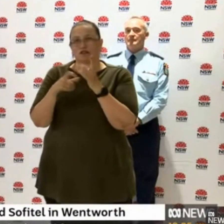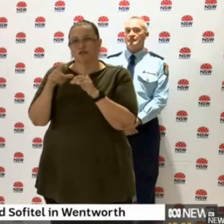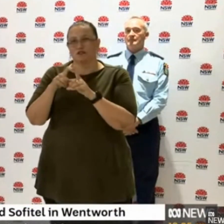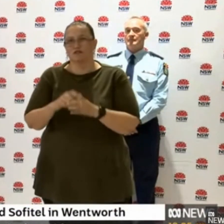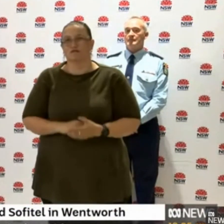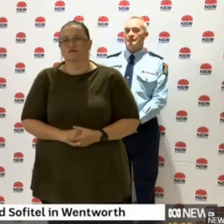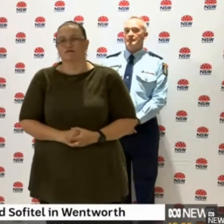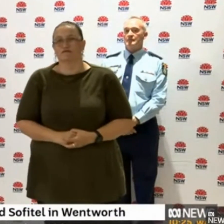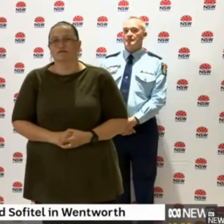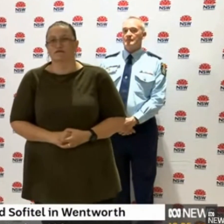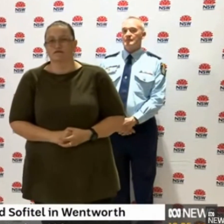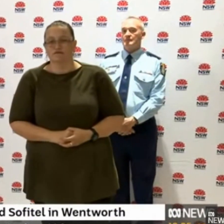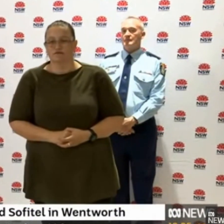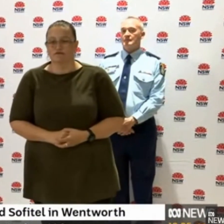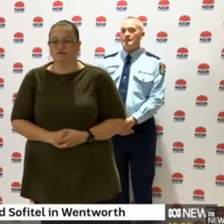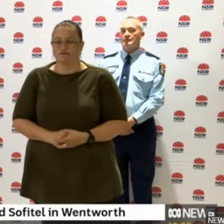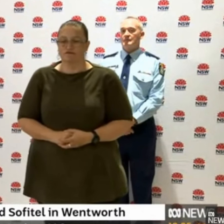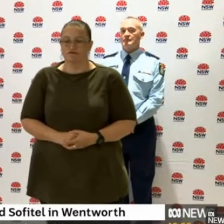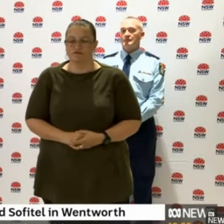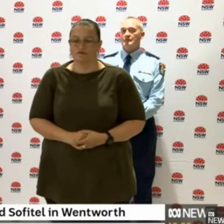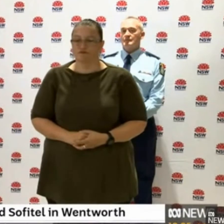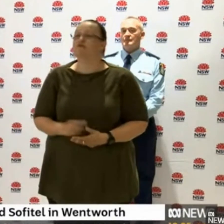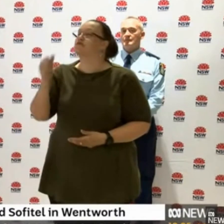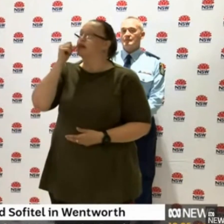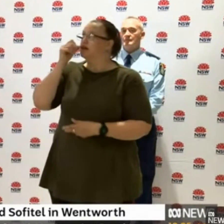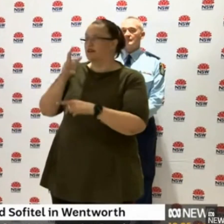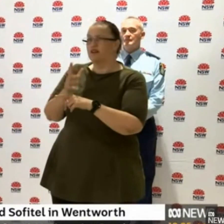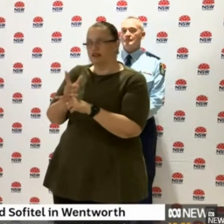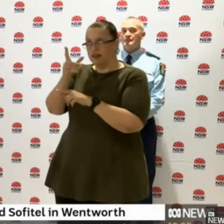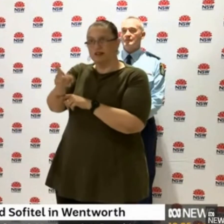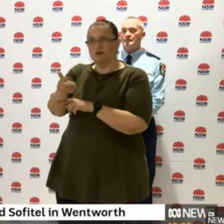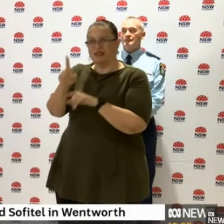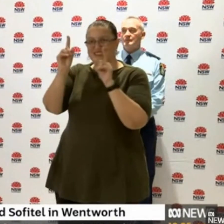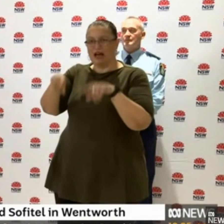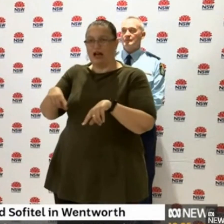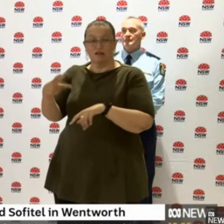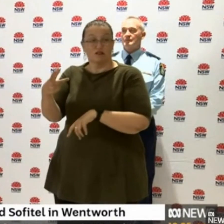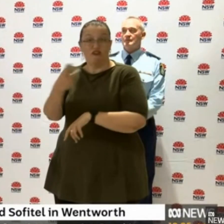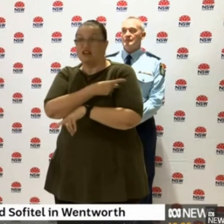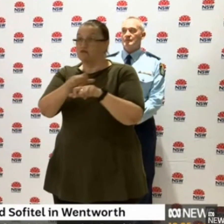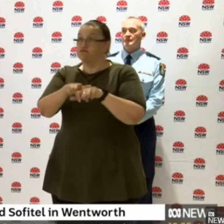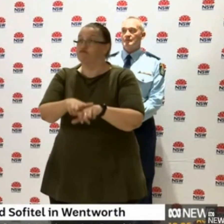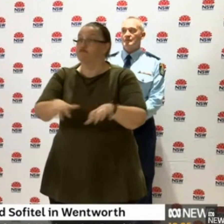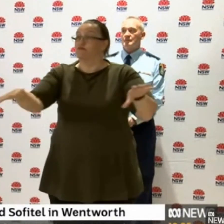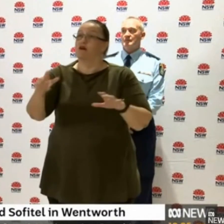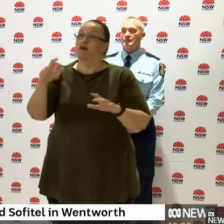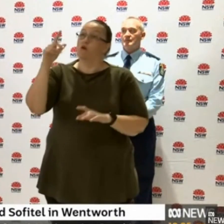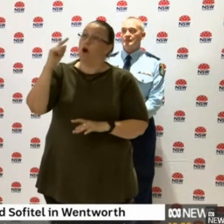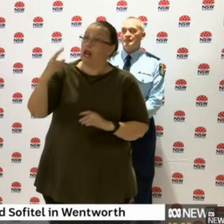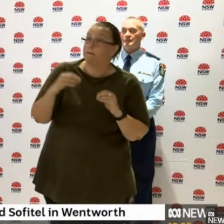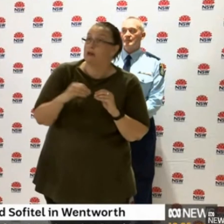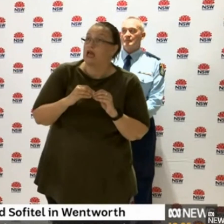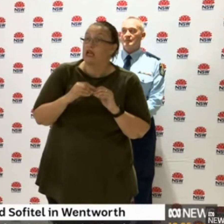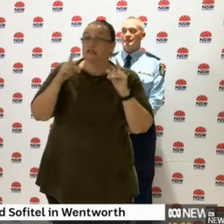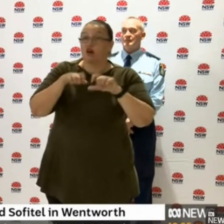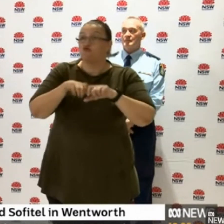that broader phase of the vaccination process. The timing couldn't be worse or not. What's your thoughts on that?